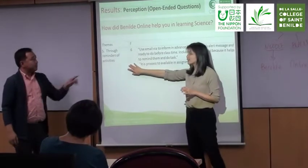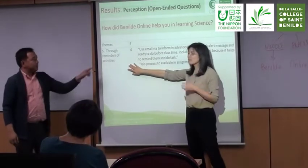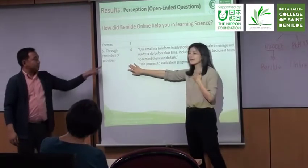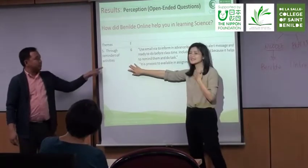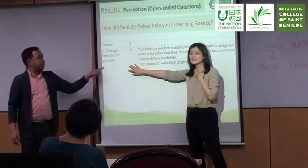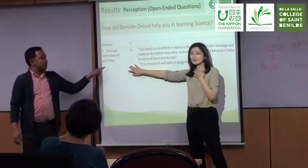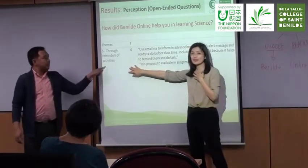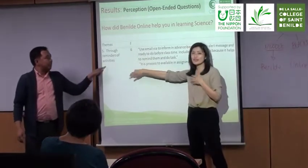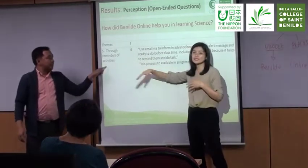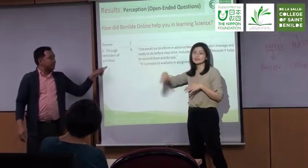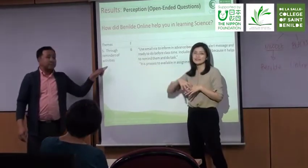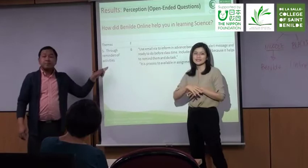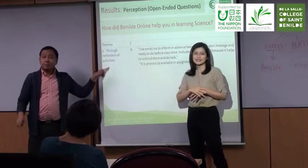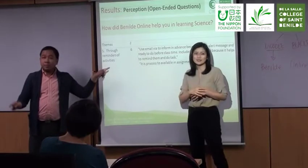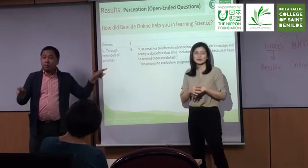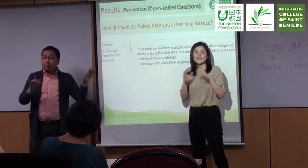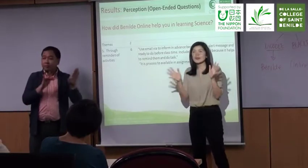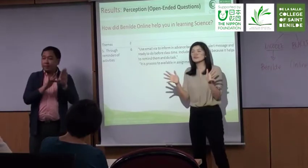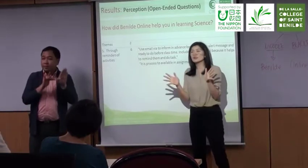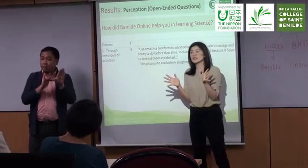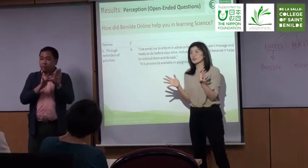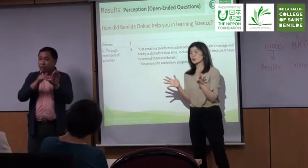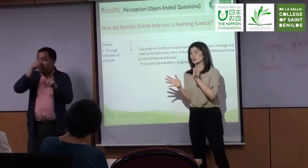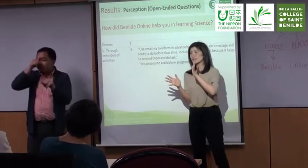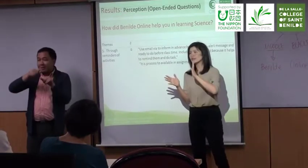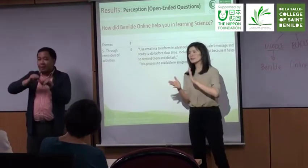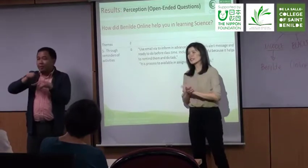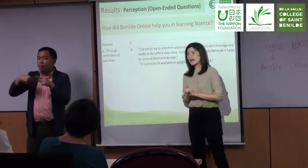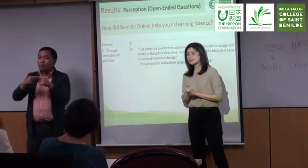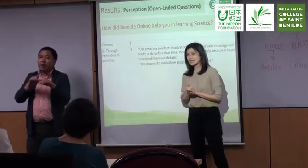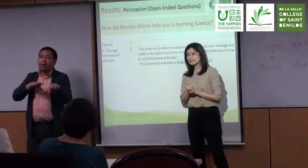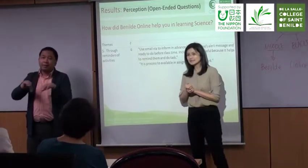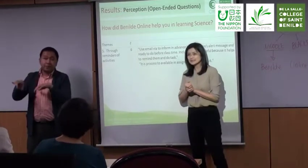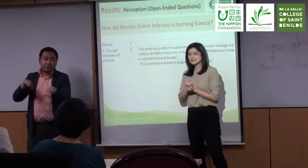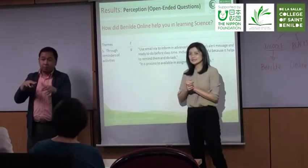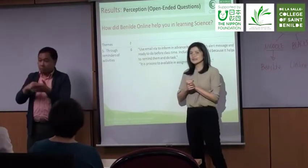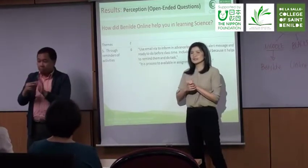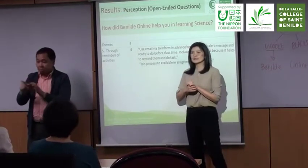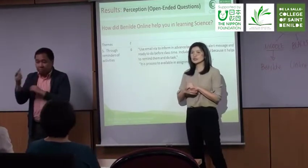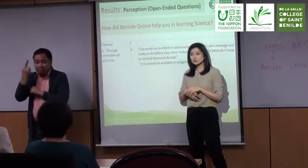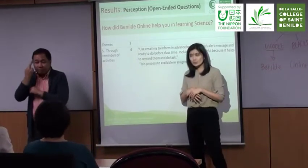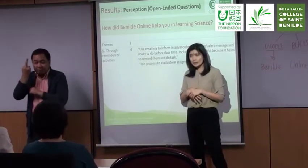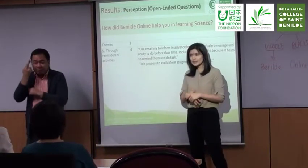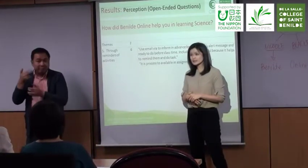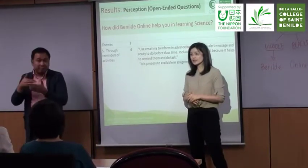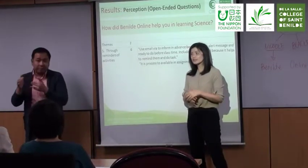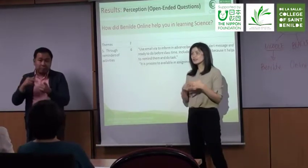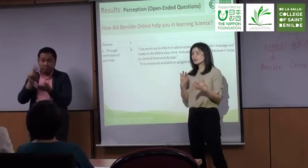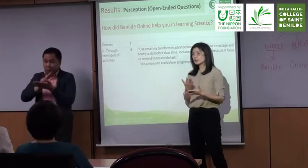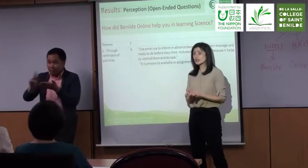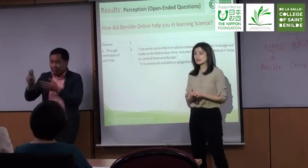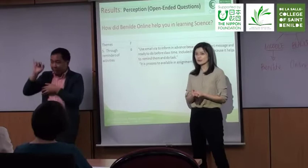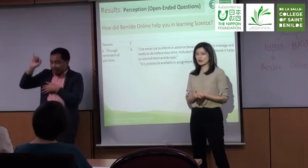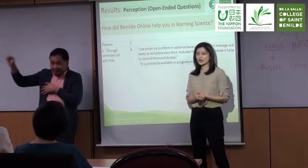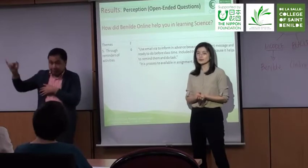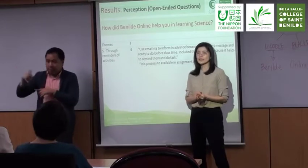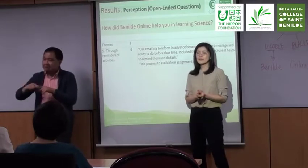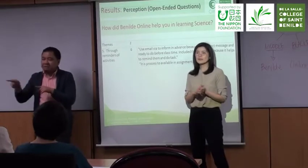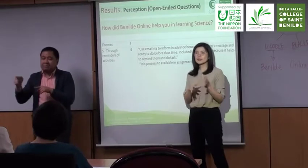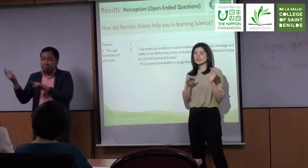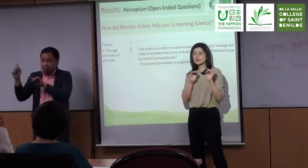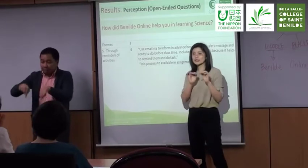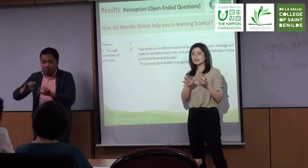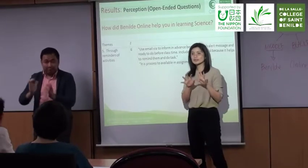Binilk Online reminds them of activities. So they have no excuse, even if they're absent for 2 weeks, or even if they were not